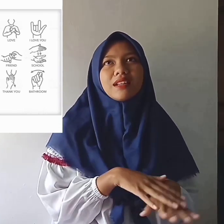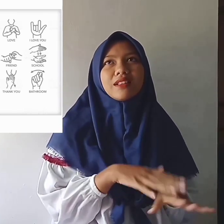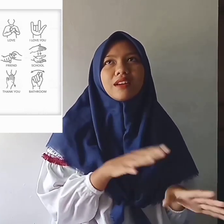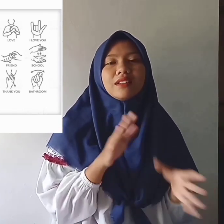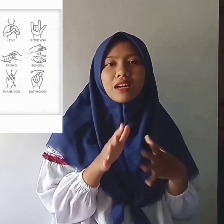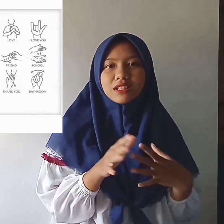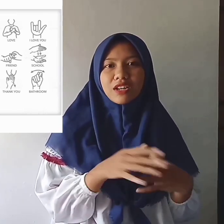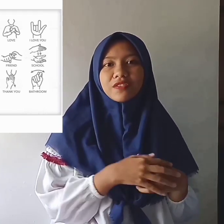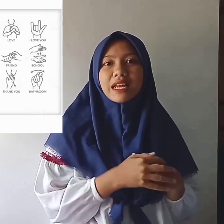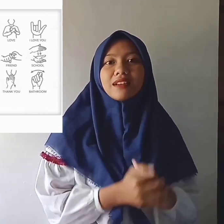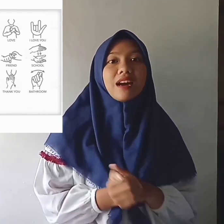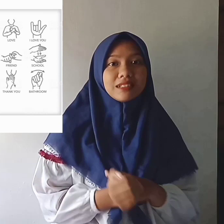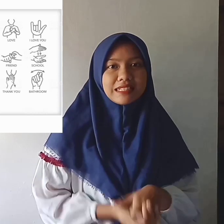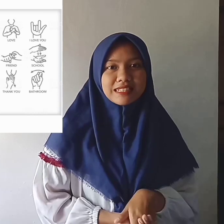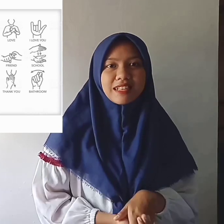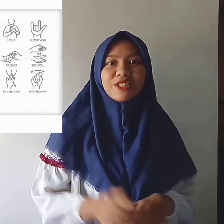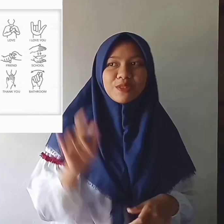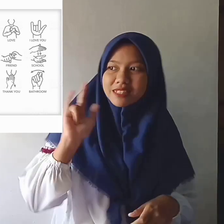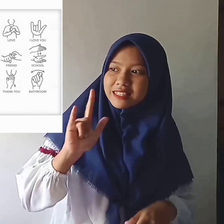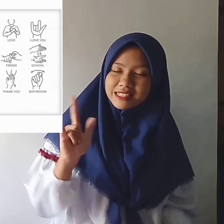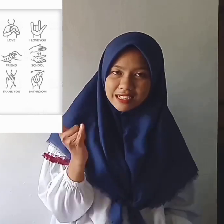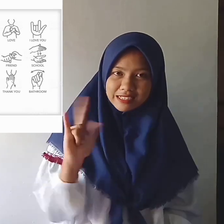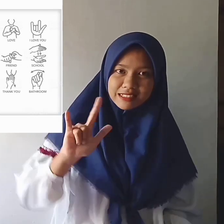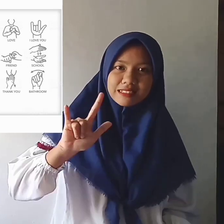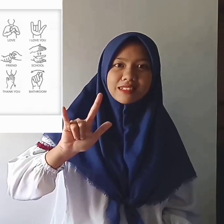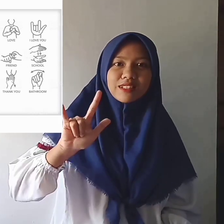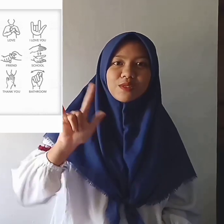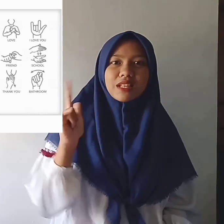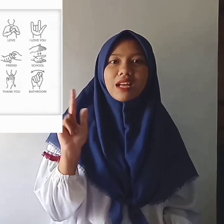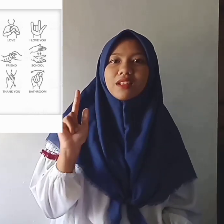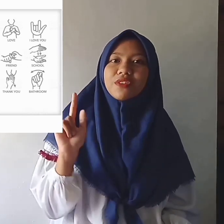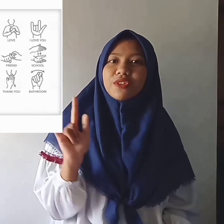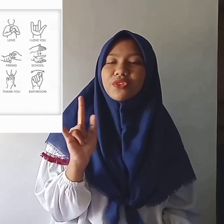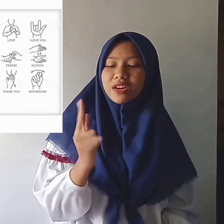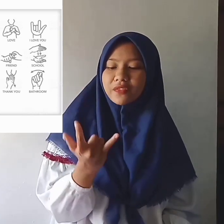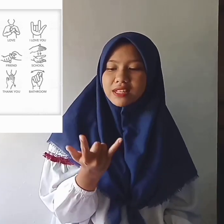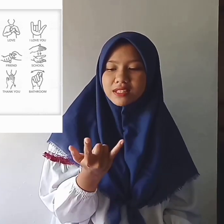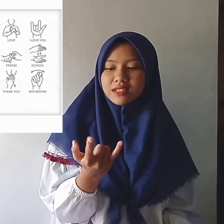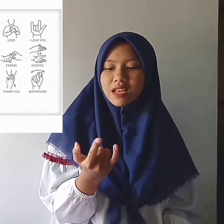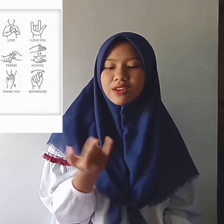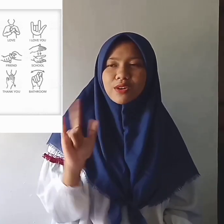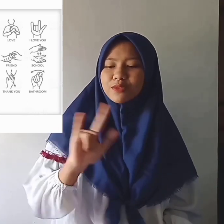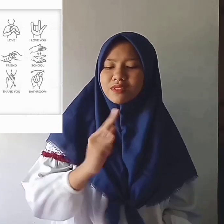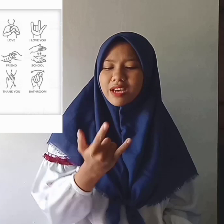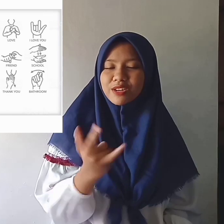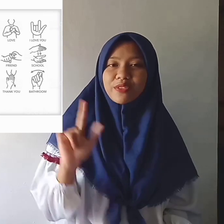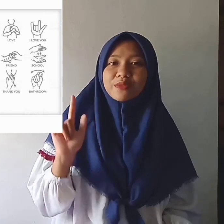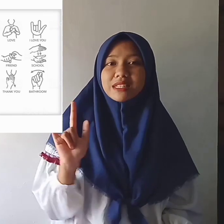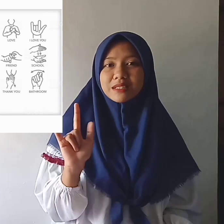there are a lot of Thailand artists that use this sign to say I love you to their fans. I don't know the reason,